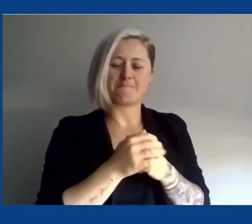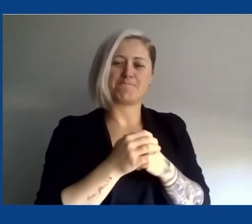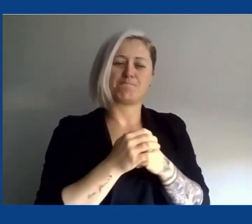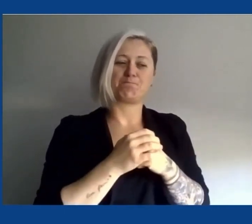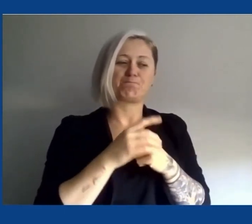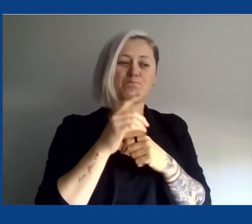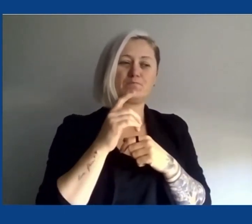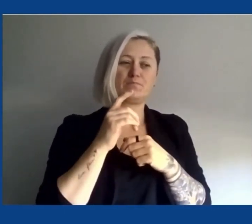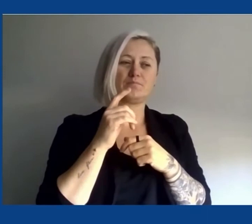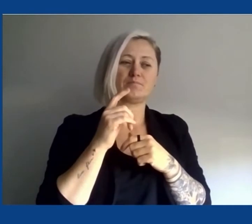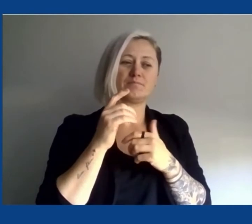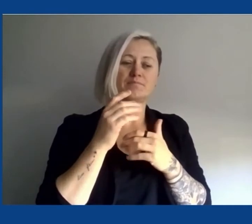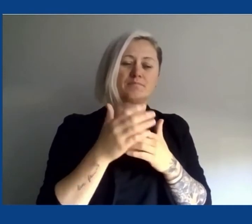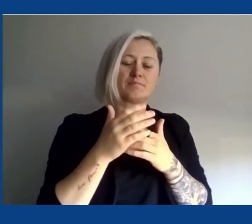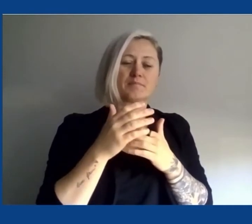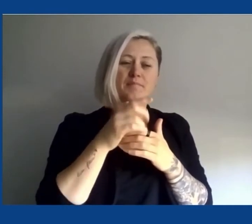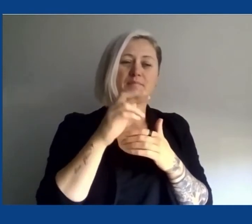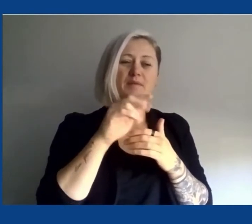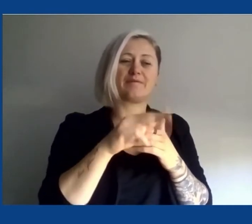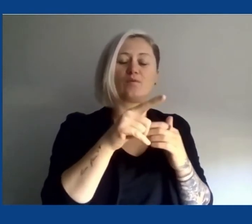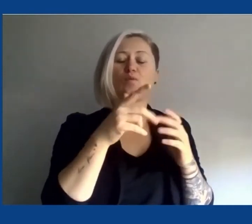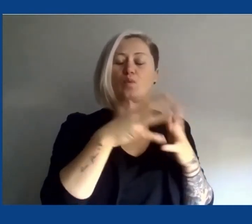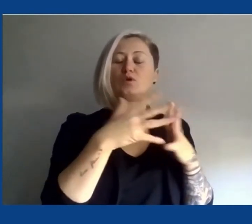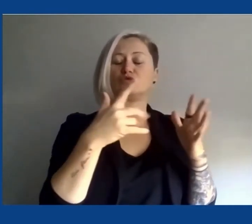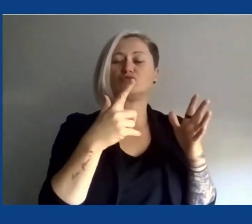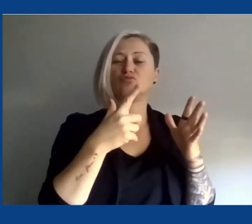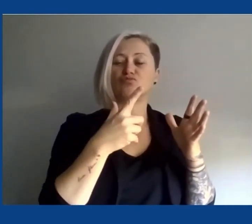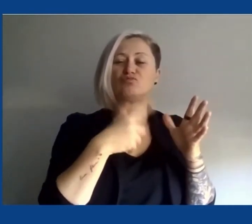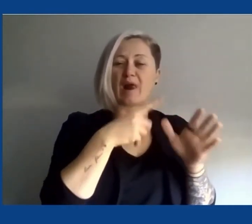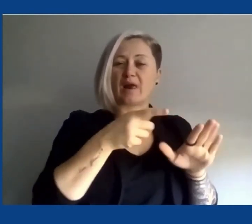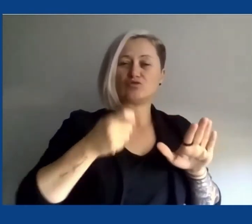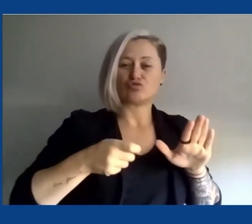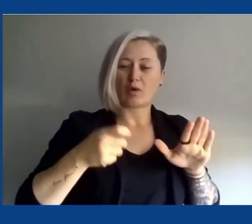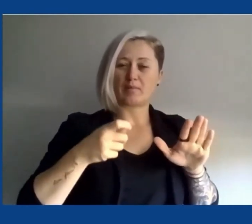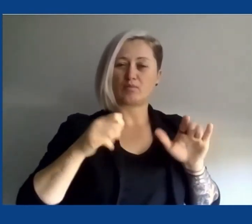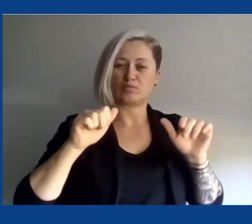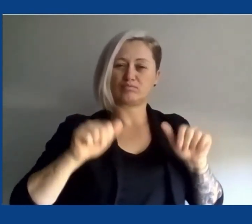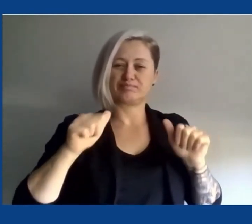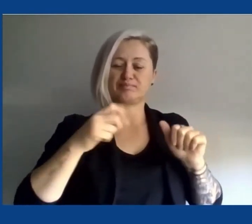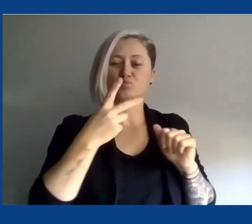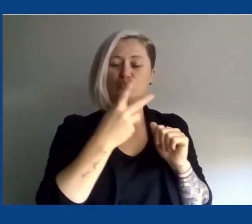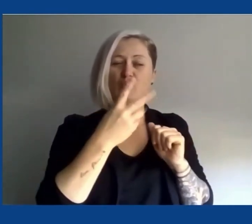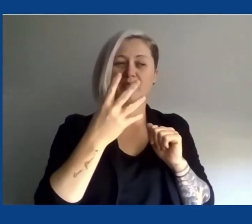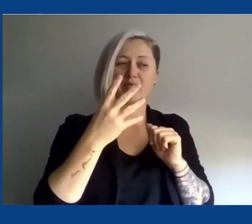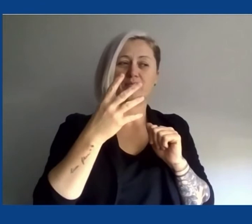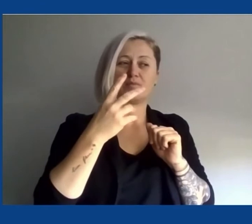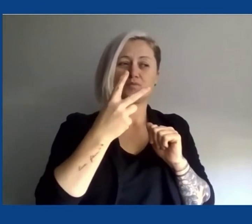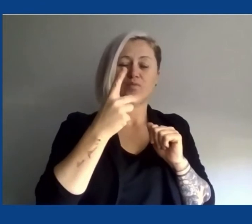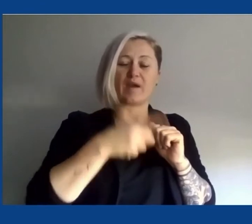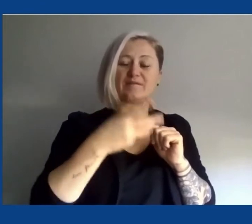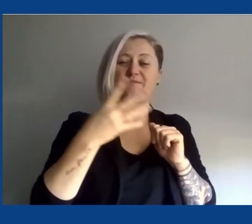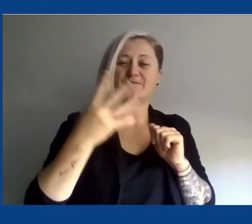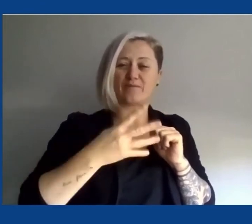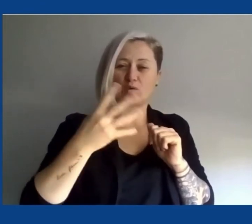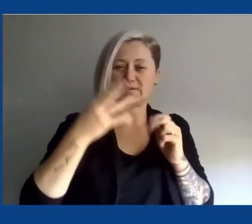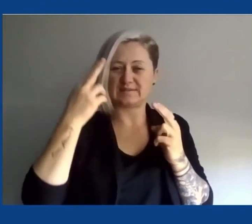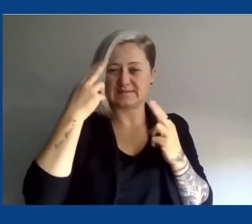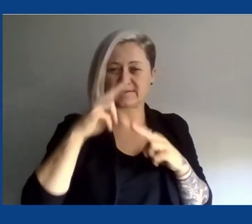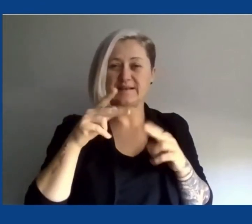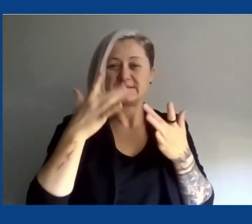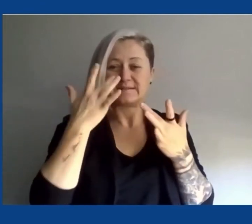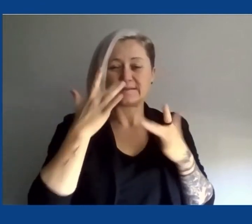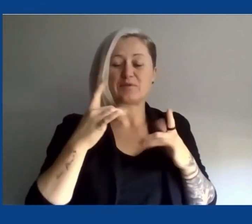Admin Tribunal for Western Australia declared that the 2014 death of Miss Dew demonstrates the serious and